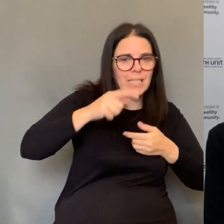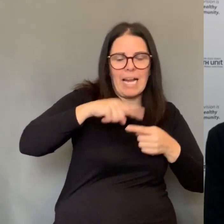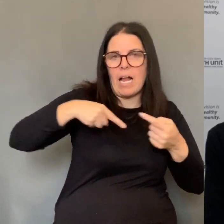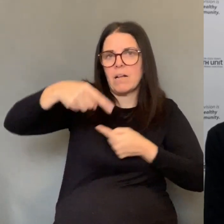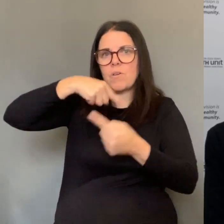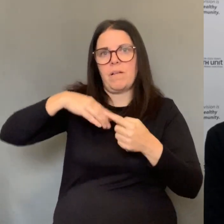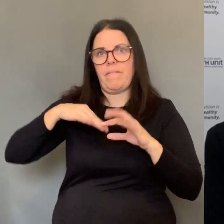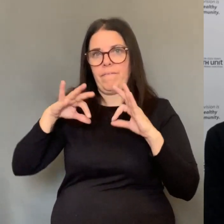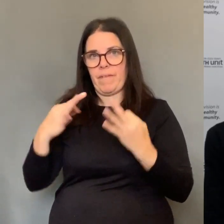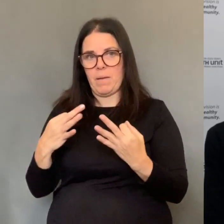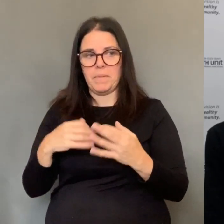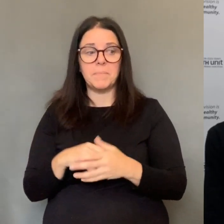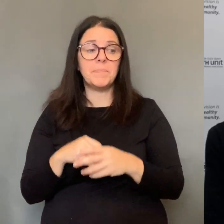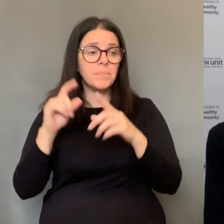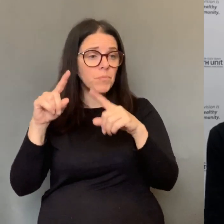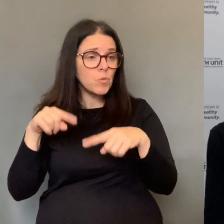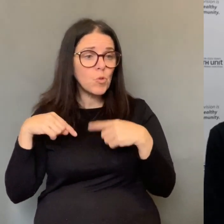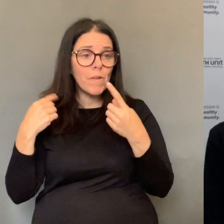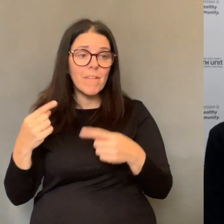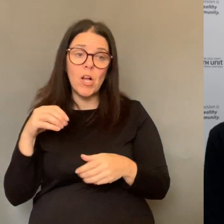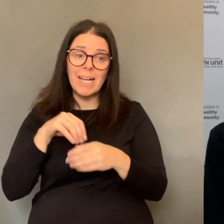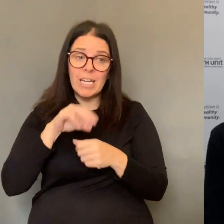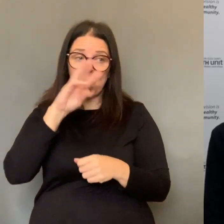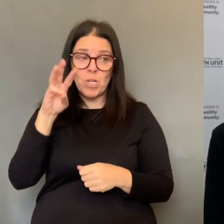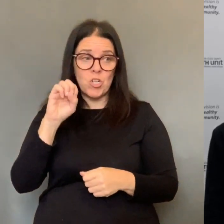long-term care and retirement homes.